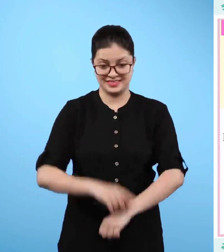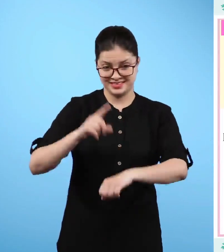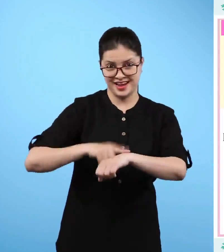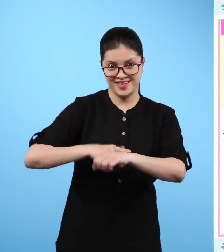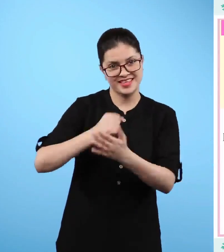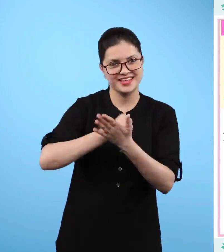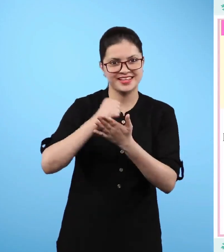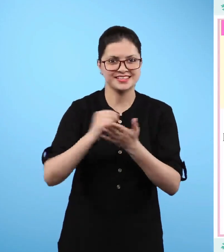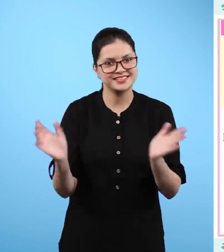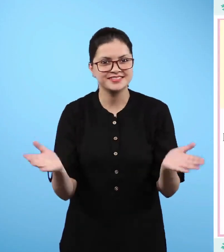Practice time.